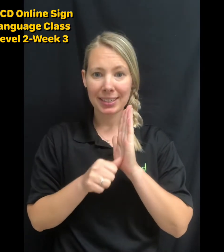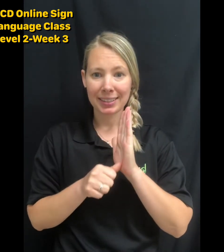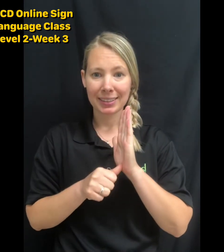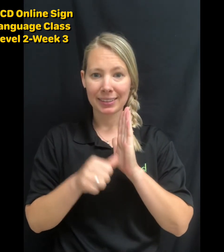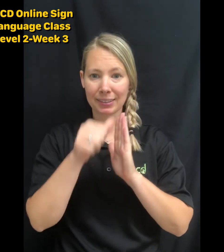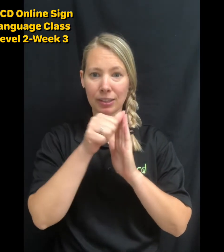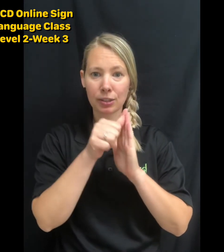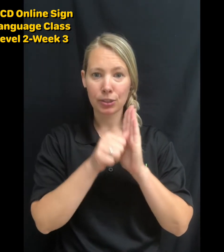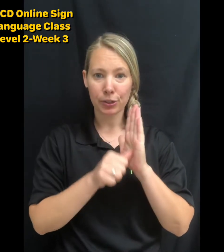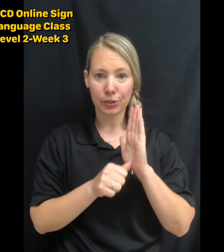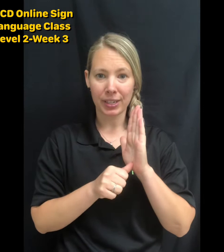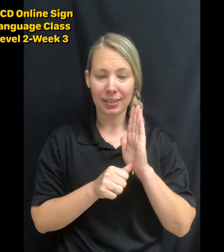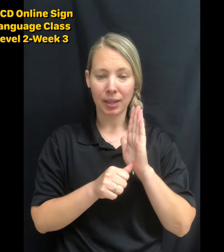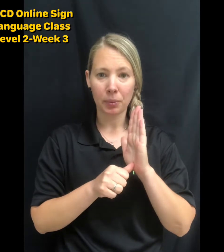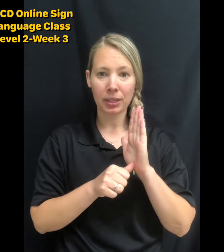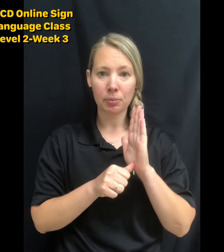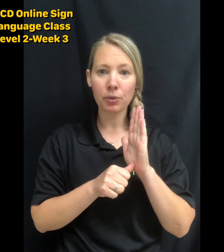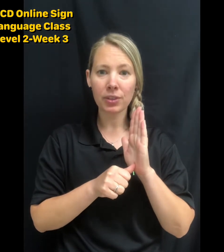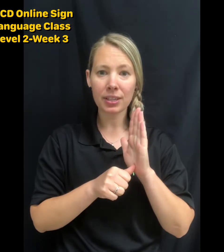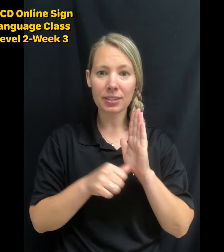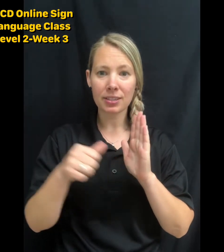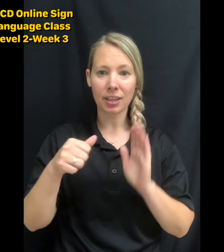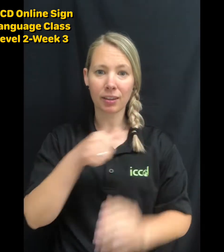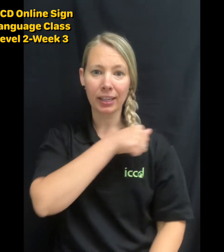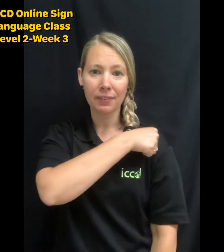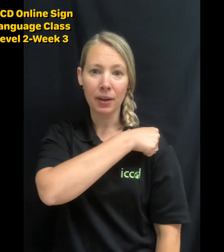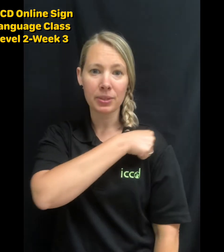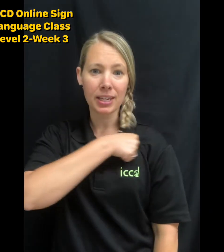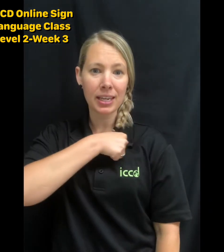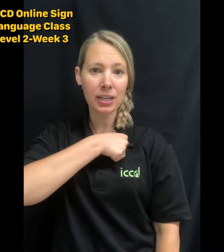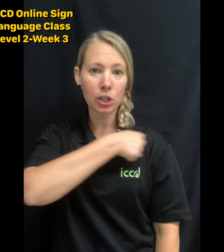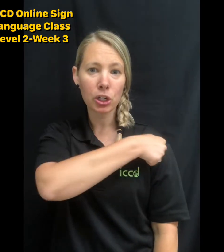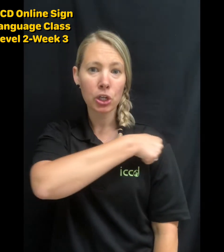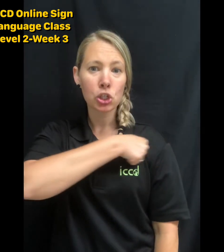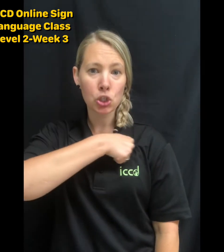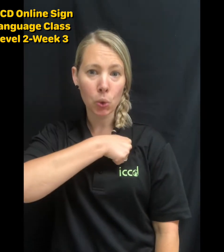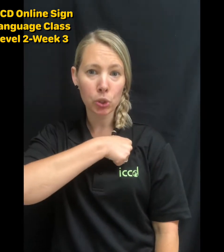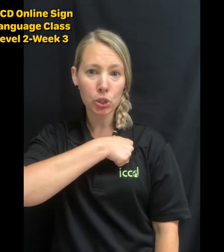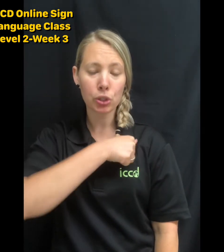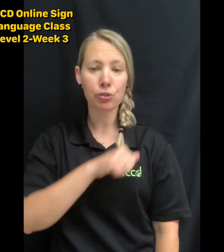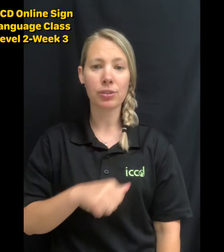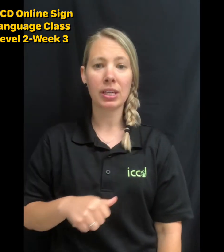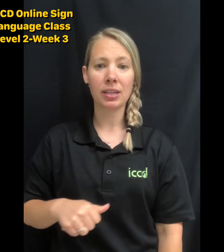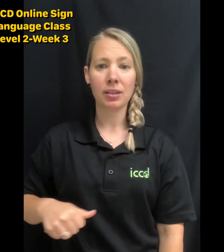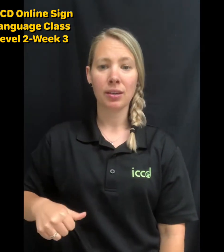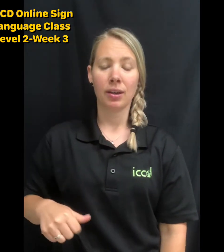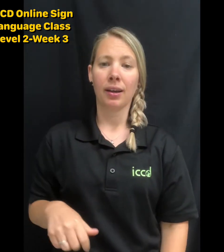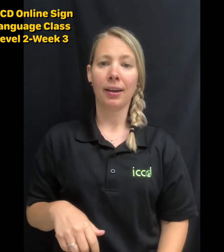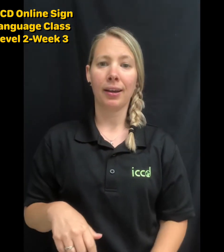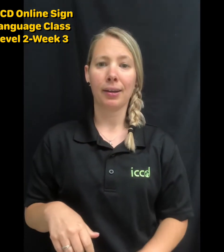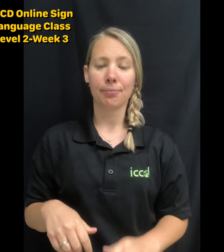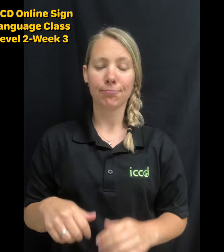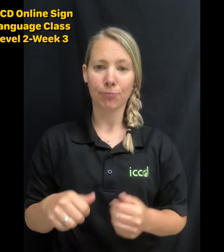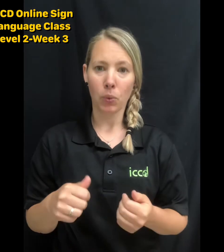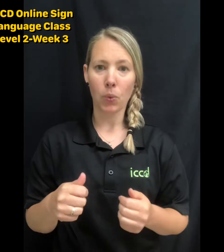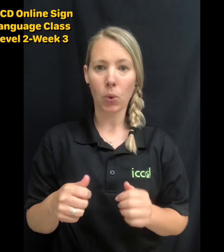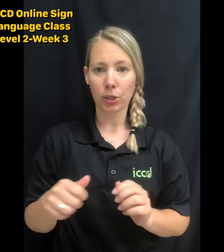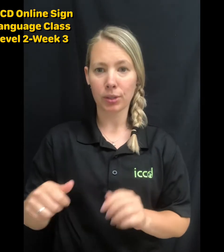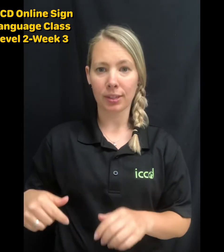Surgery. Surgery. Surgery. we can move this, like if I would say here, shoulder surgery, or you can